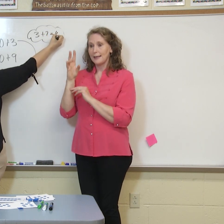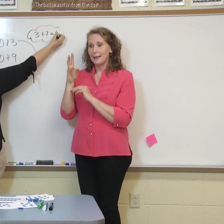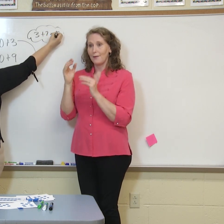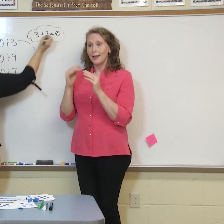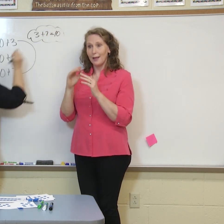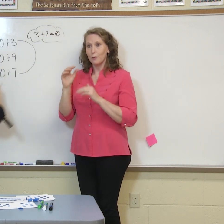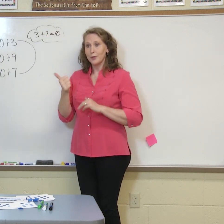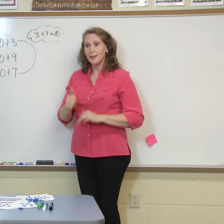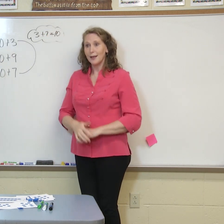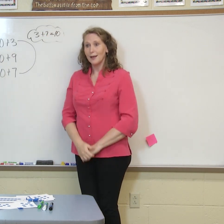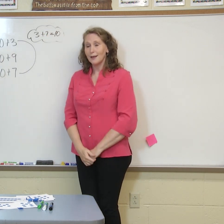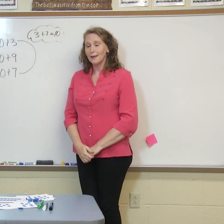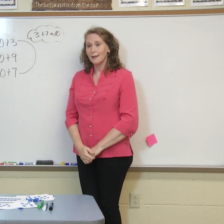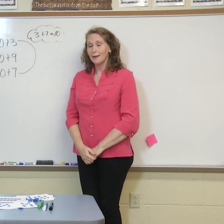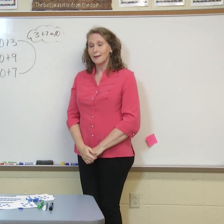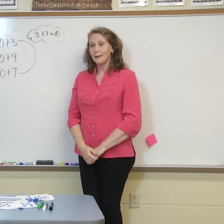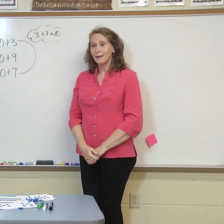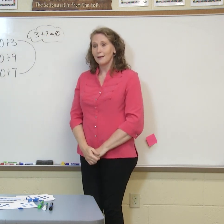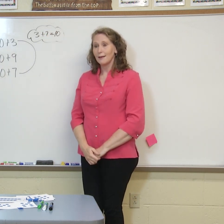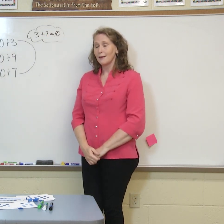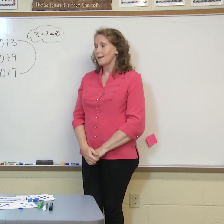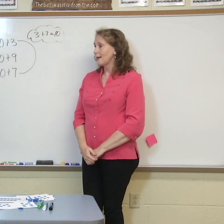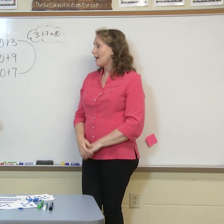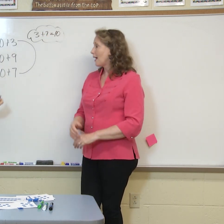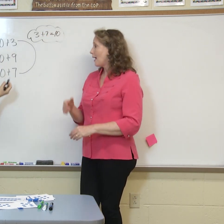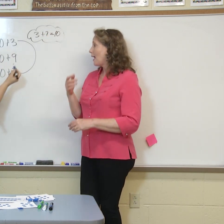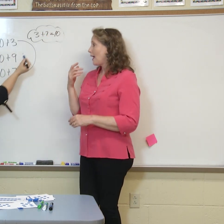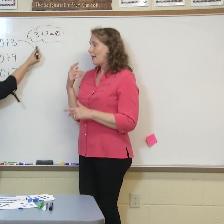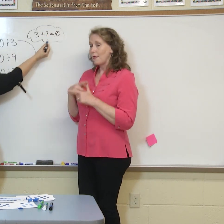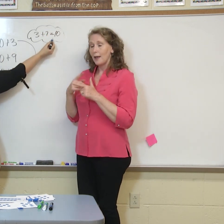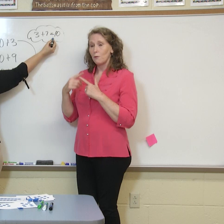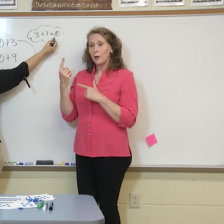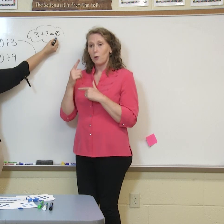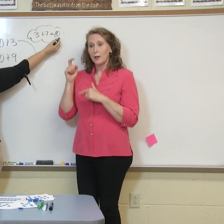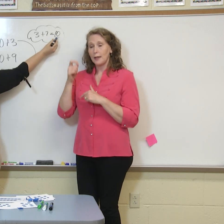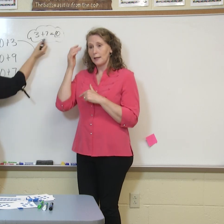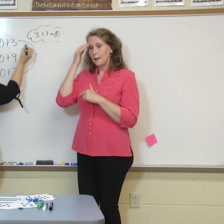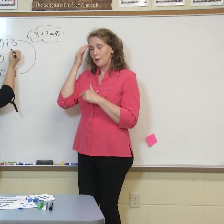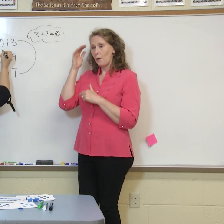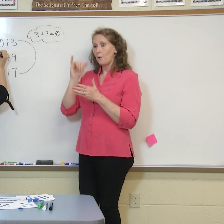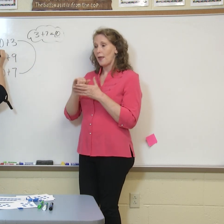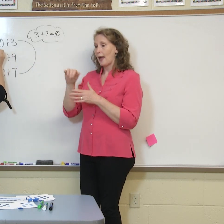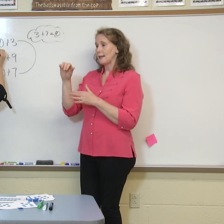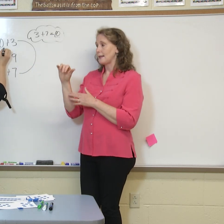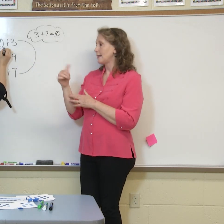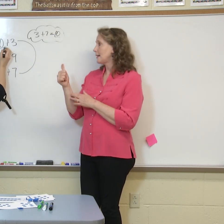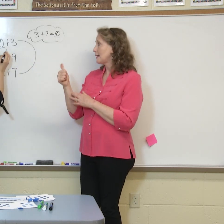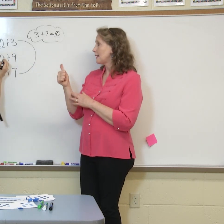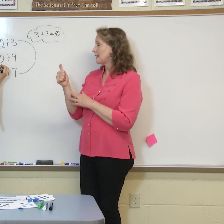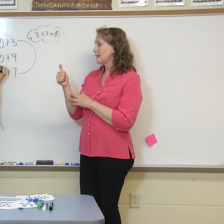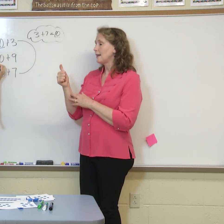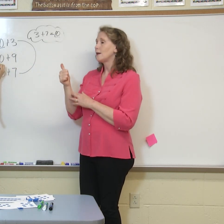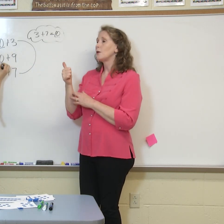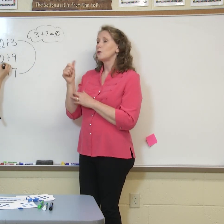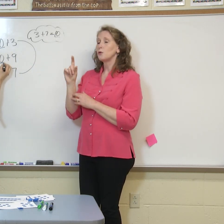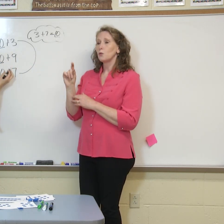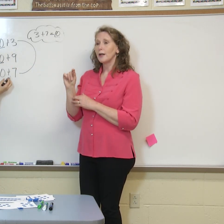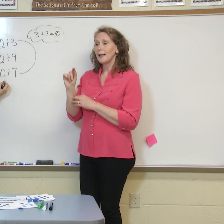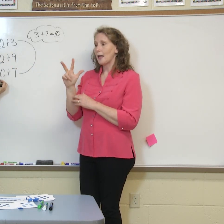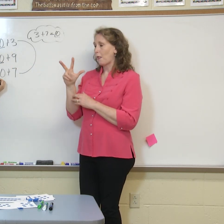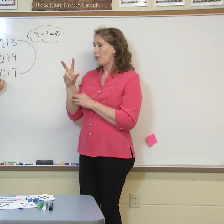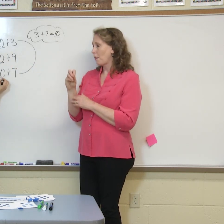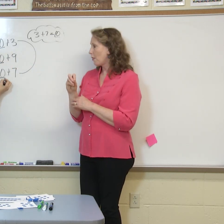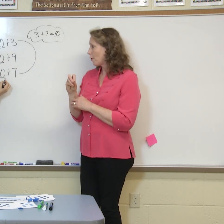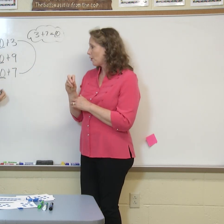7 are 10. Then we only need to know that 10, 20,